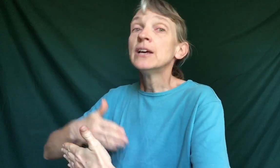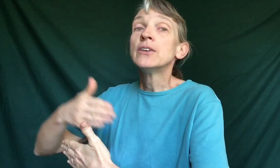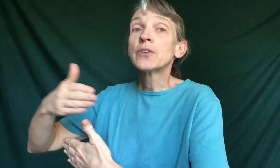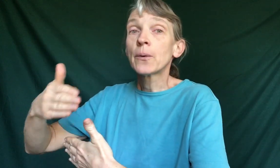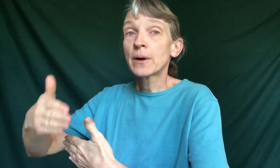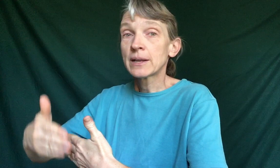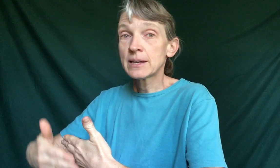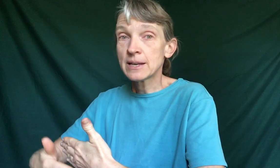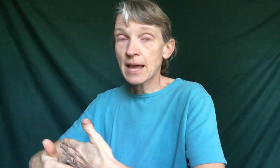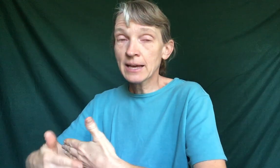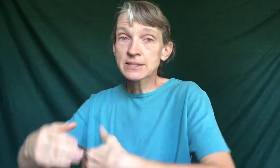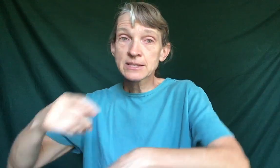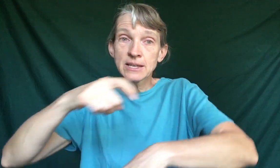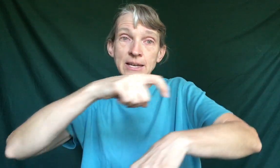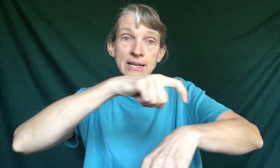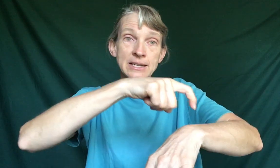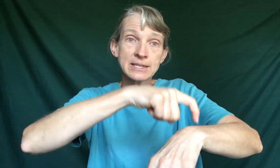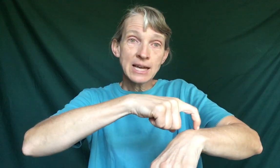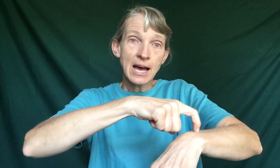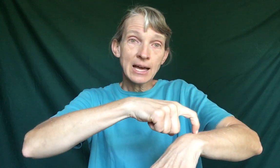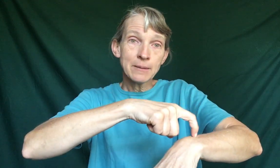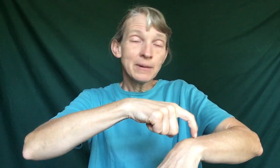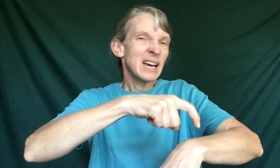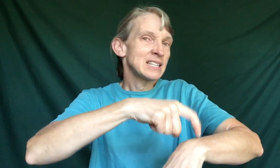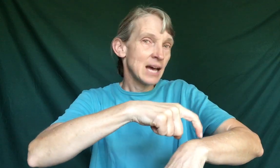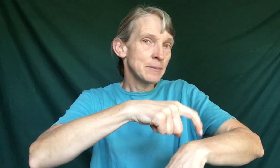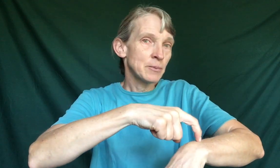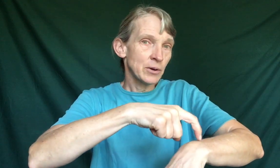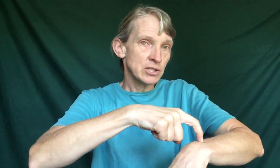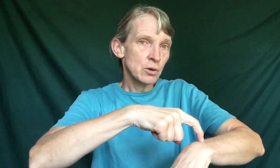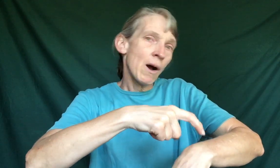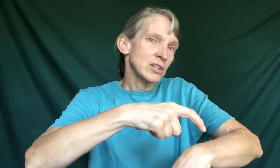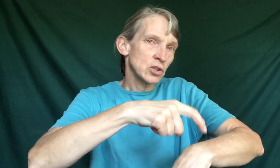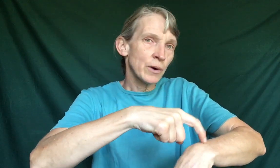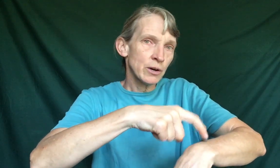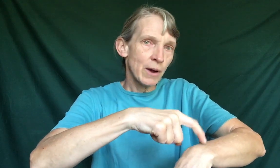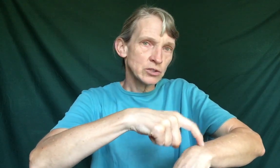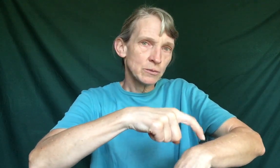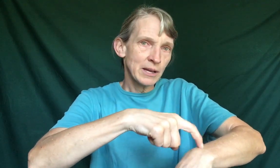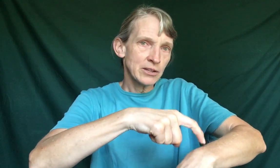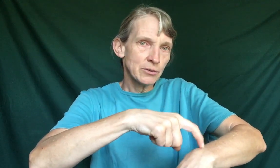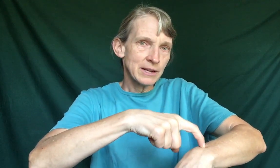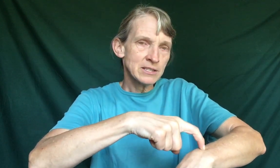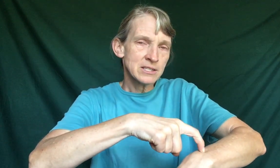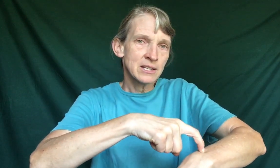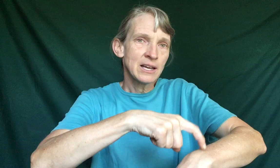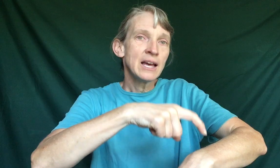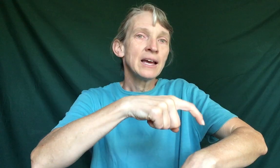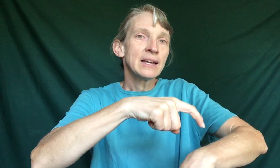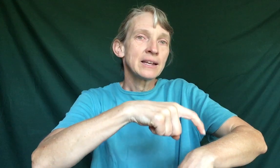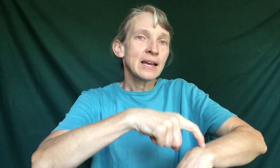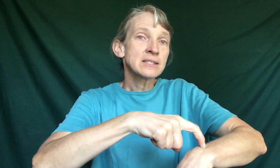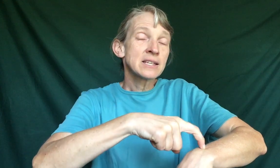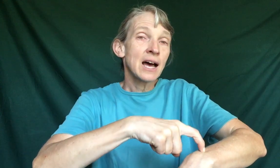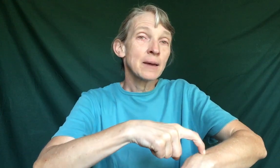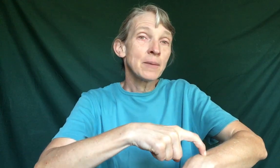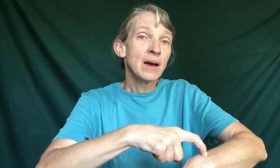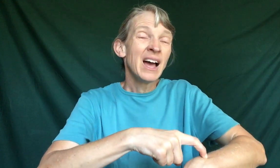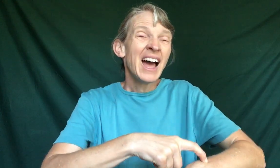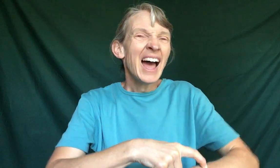So next time, and time you point to your watch or where your watch would be on your wrist. Next time. And